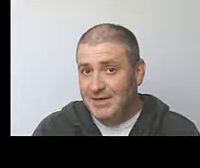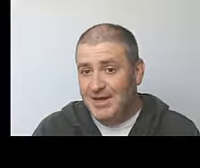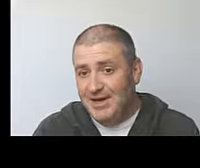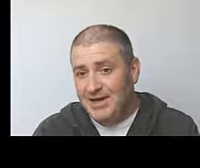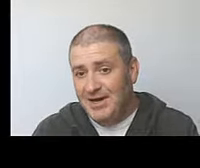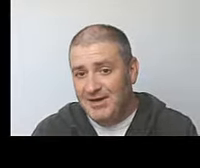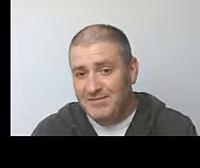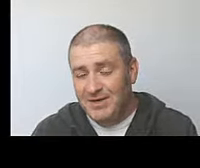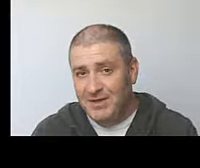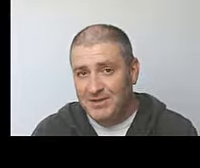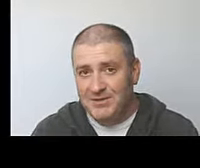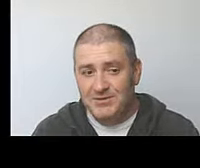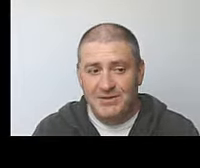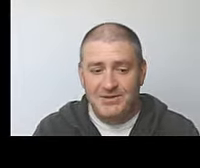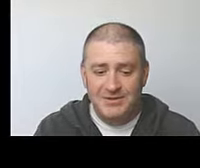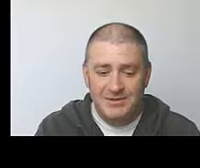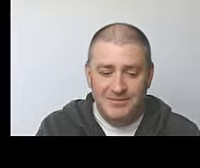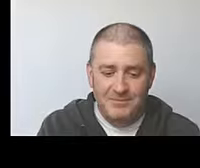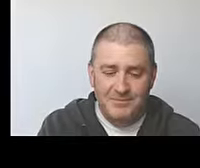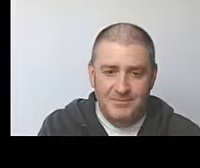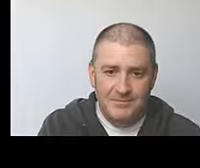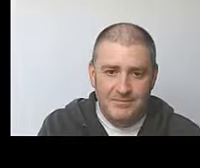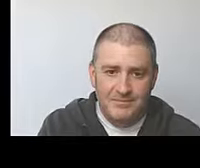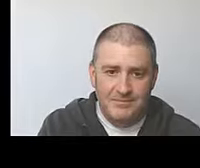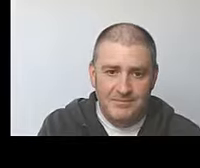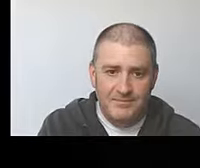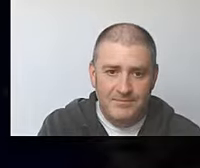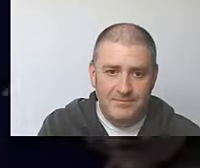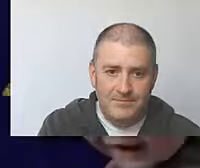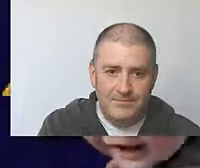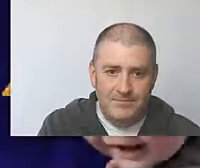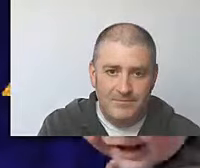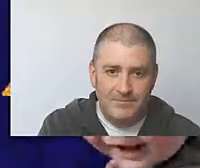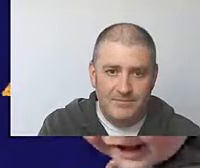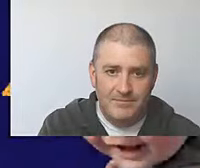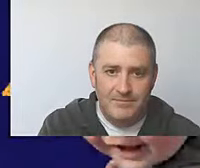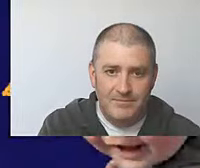And EA have another new starter too.